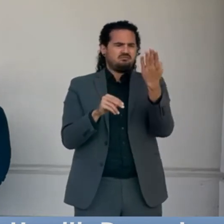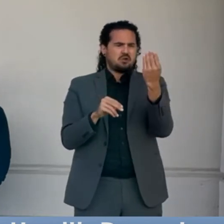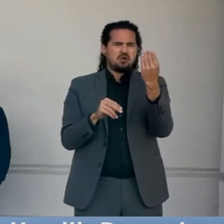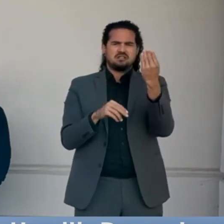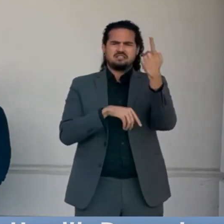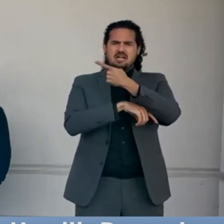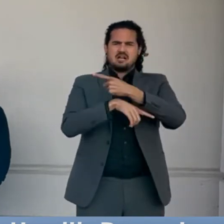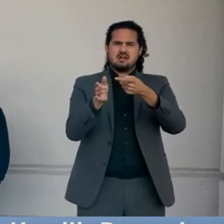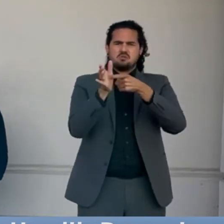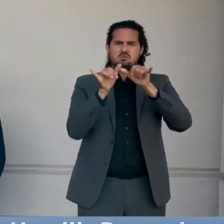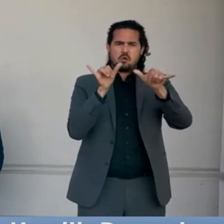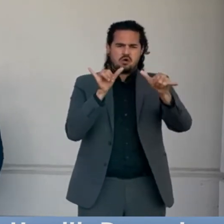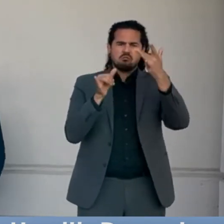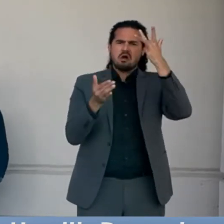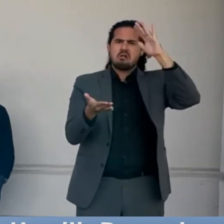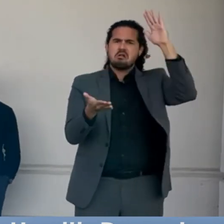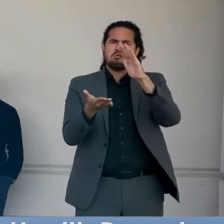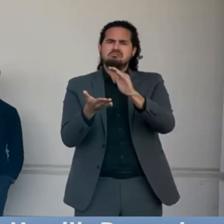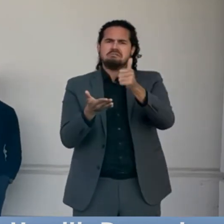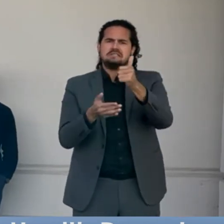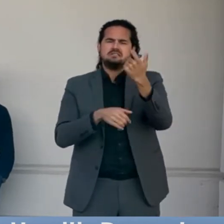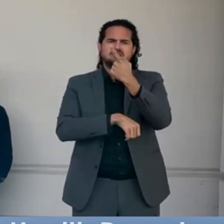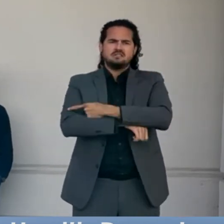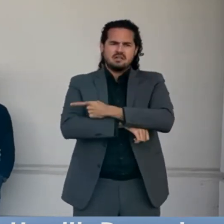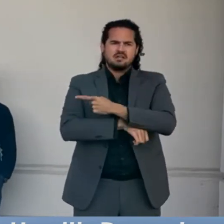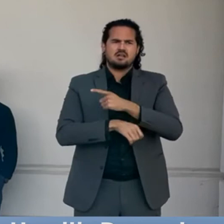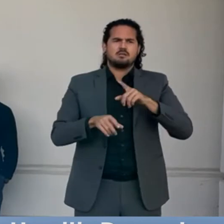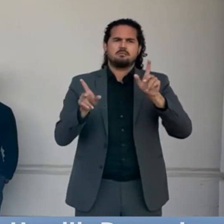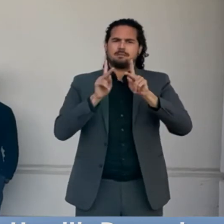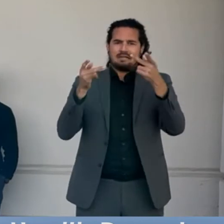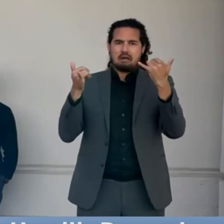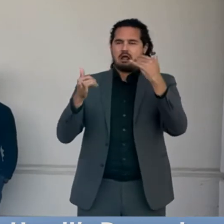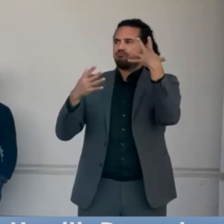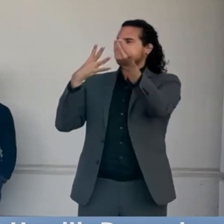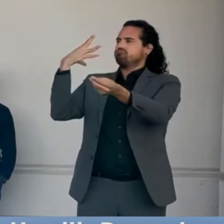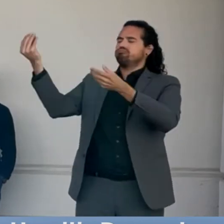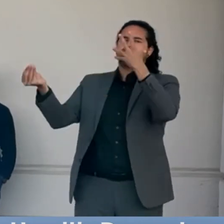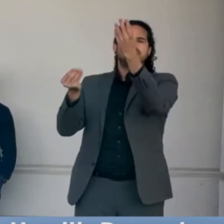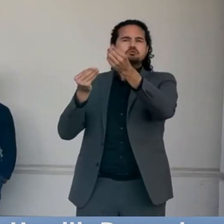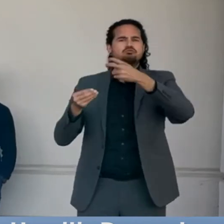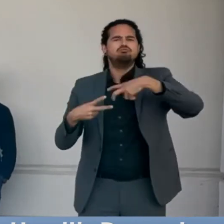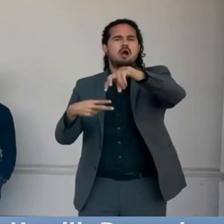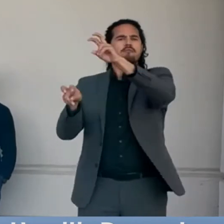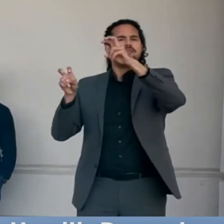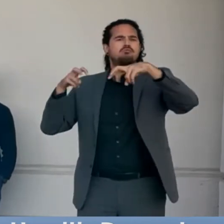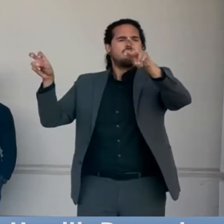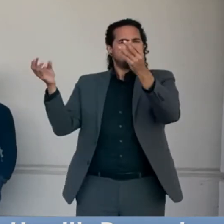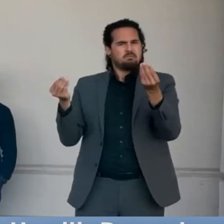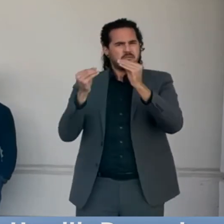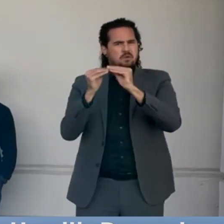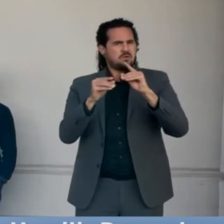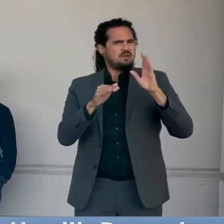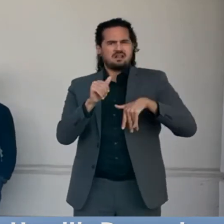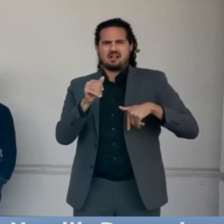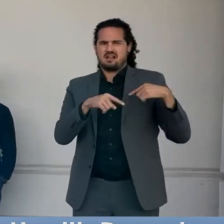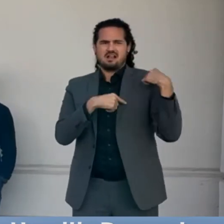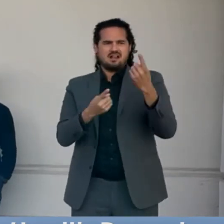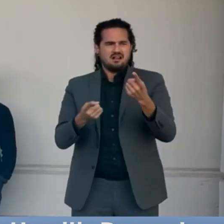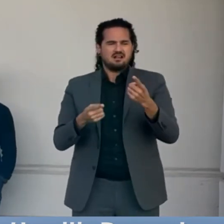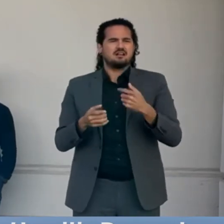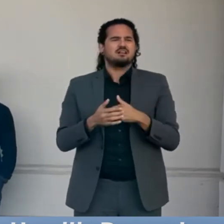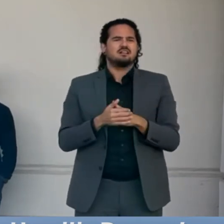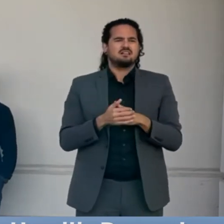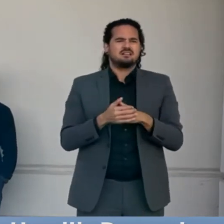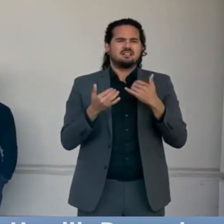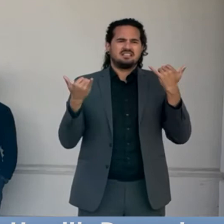to people who have traveled more than 150 miles to get to the county, like people coming off the plane? Will they also be required to only do 10 days